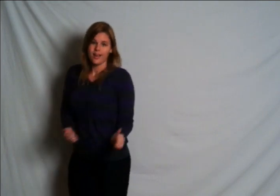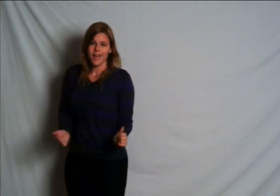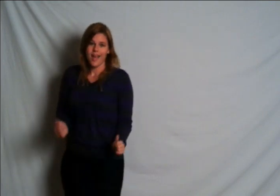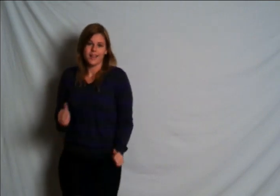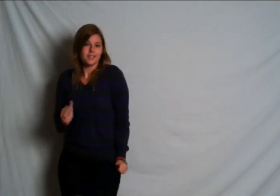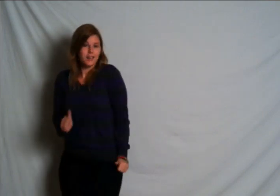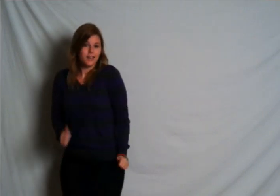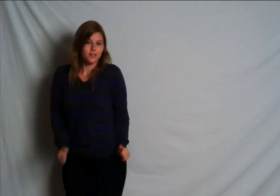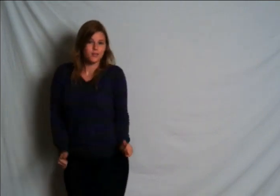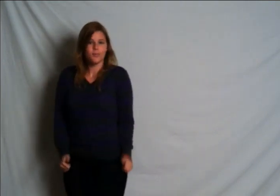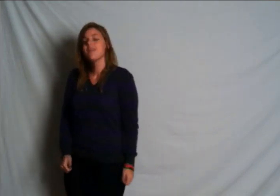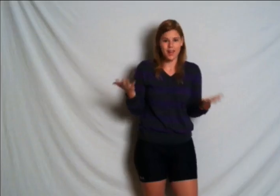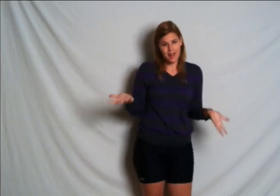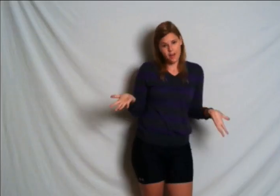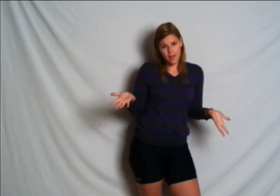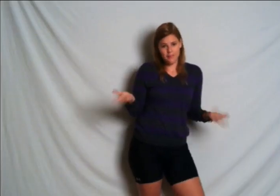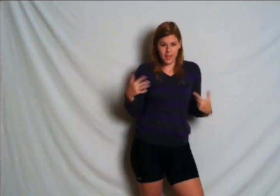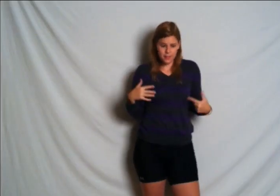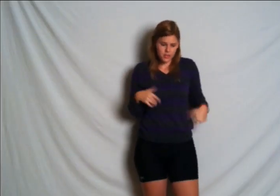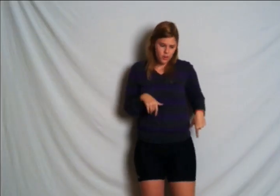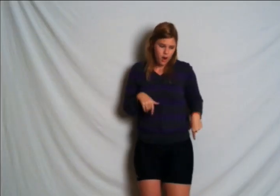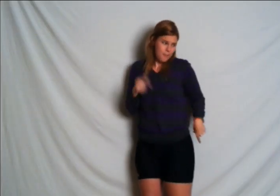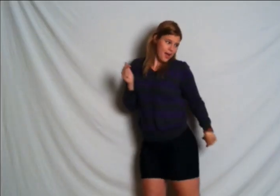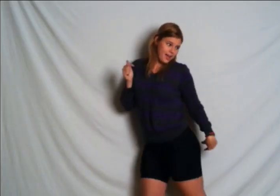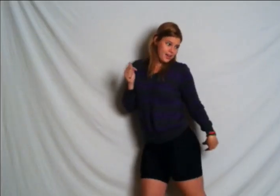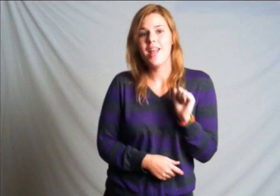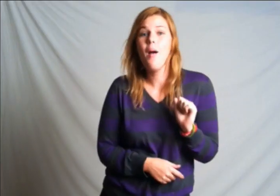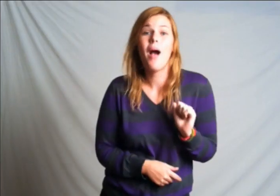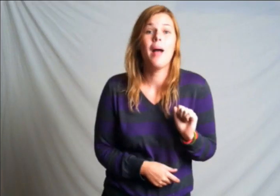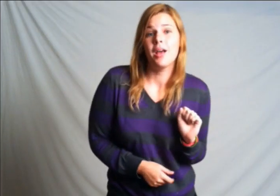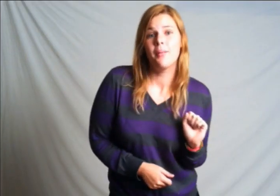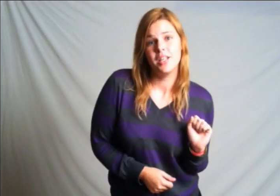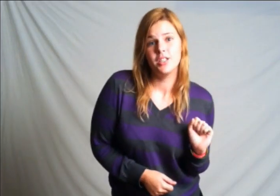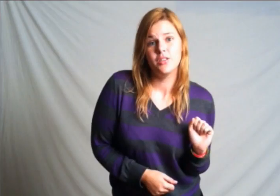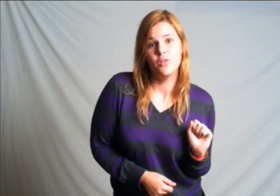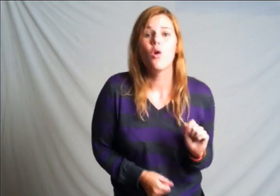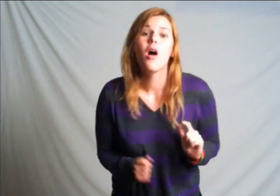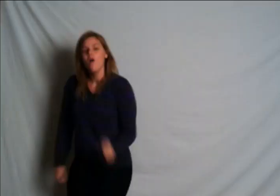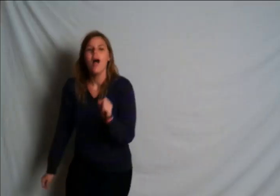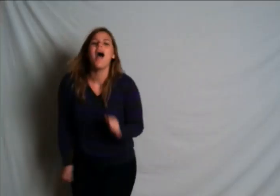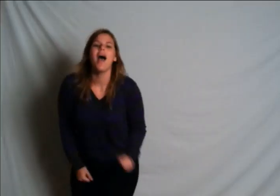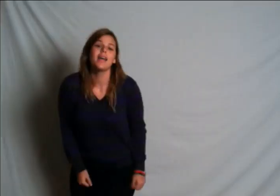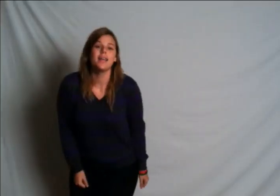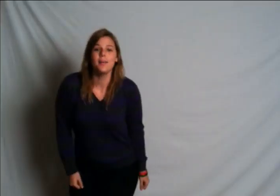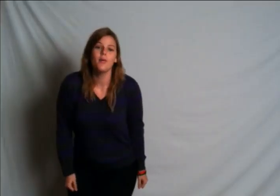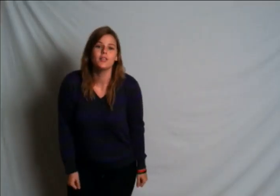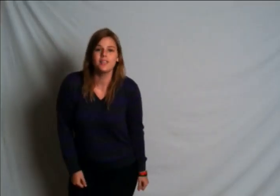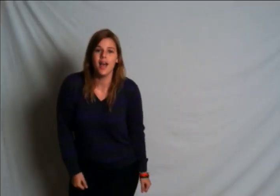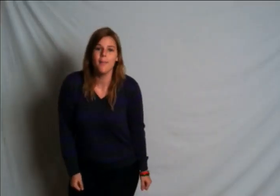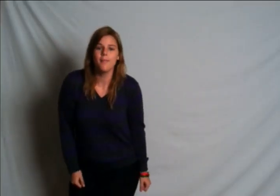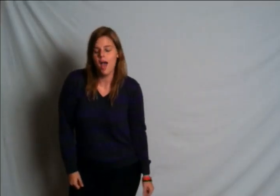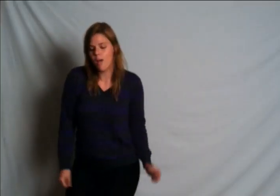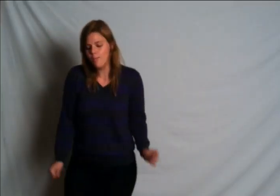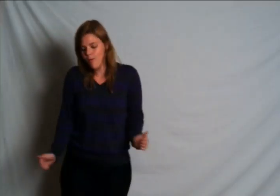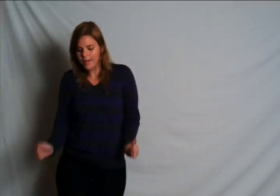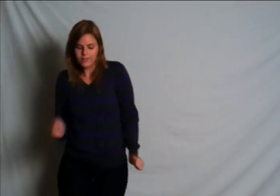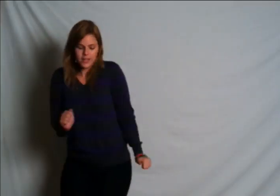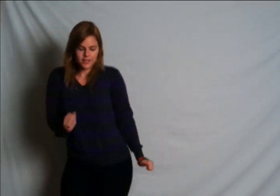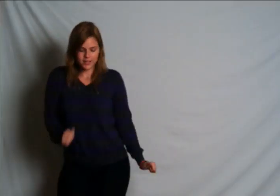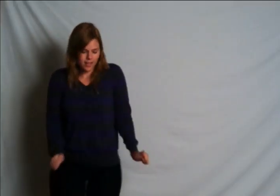guy I'd stalk in school, but now that I'm famous, you're up my anus. Now I'm gonna eat you, fool. I eat boys up, breakfast and